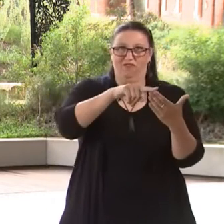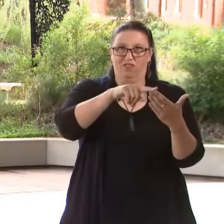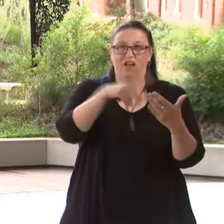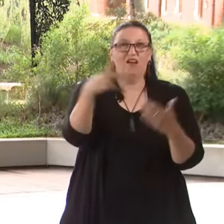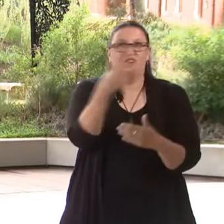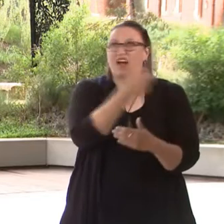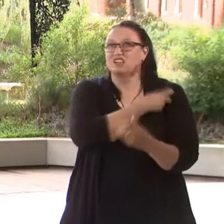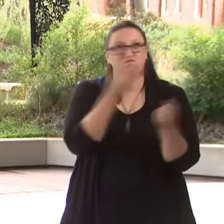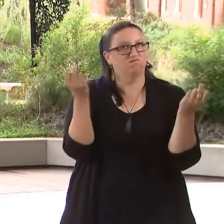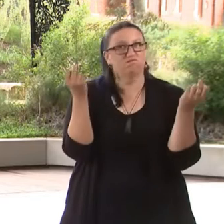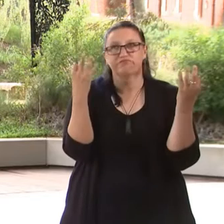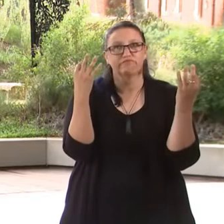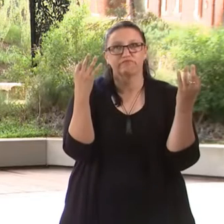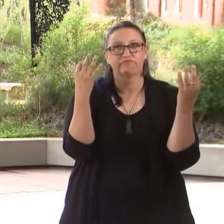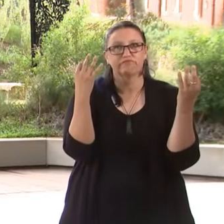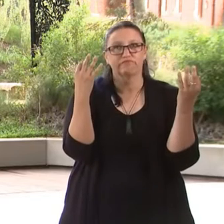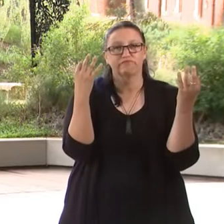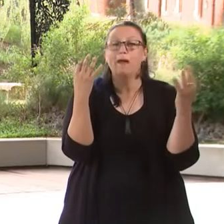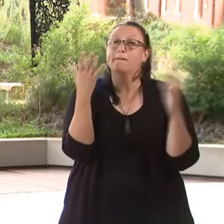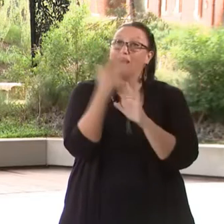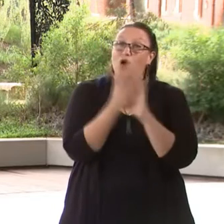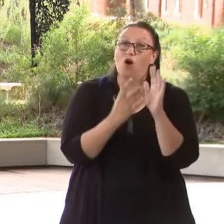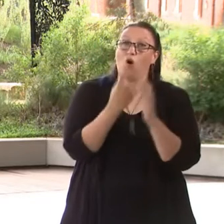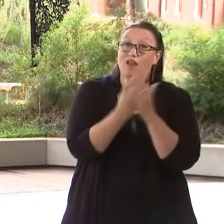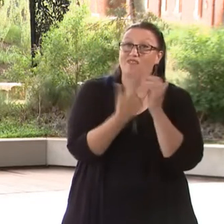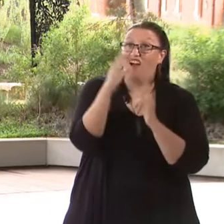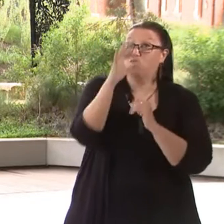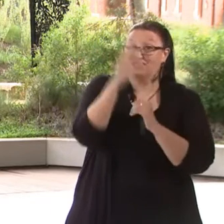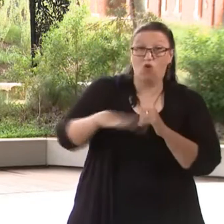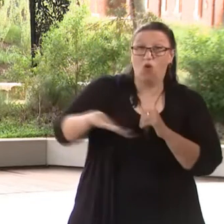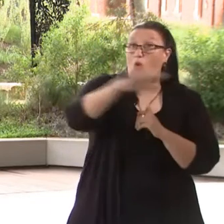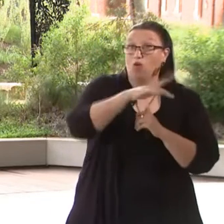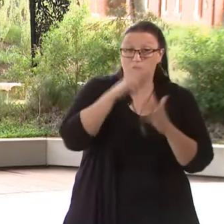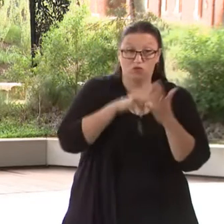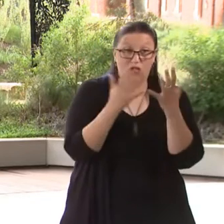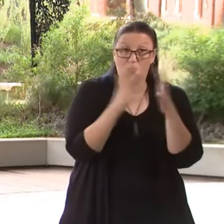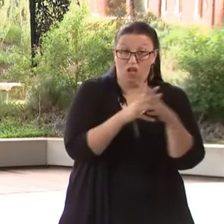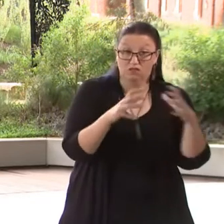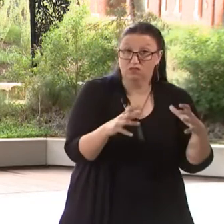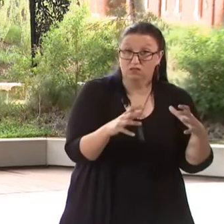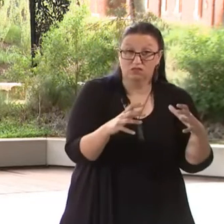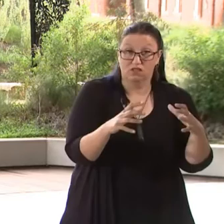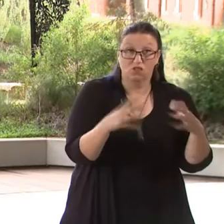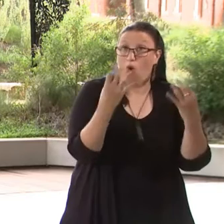key to keeping you and your family safe, with a close to